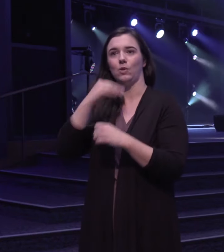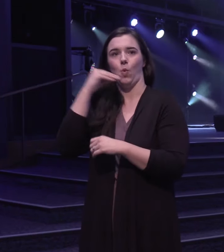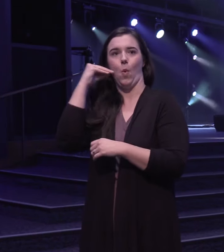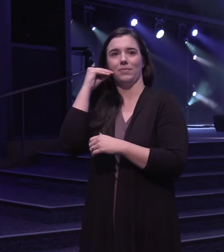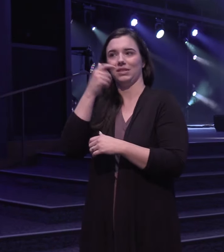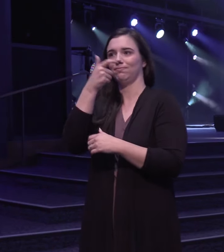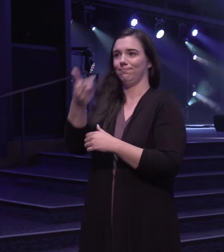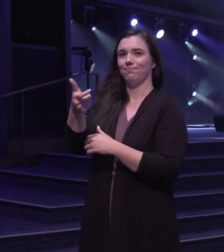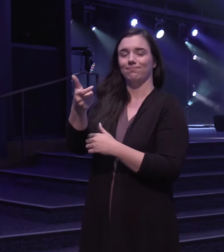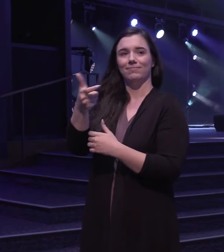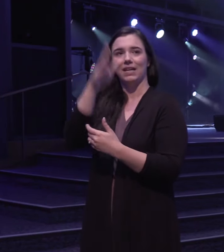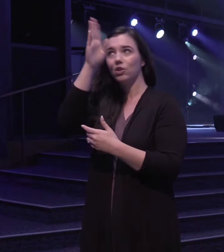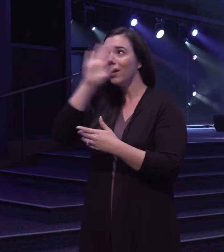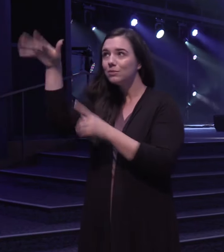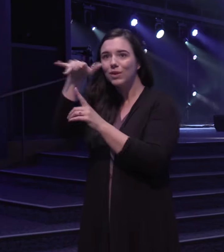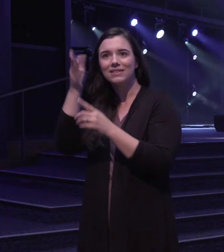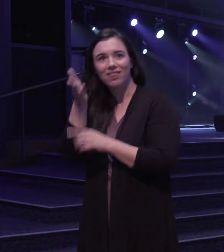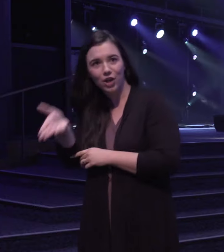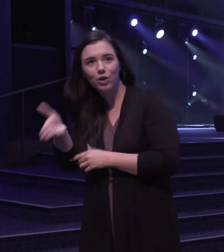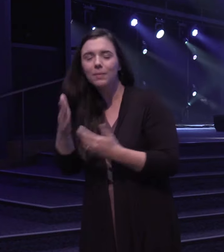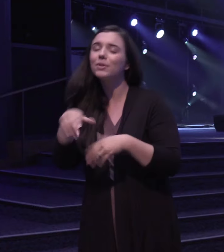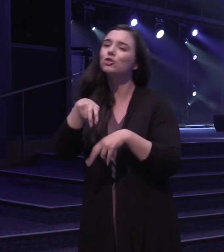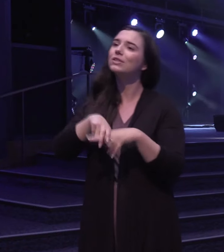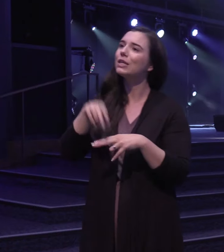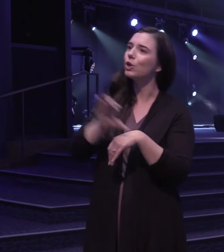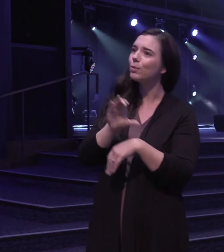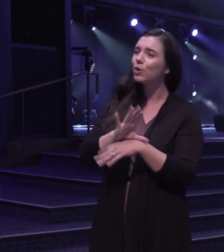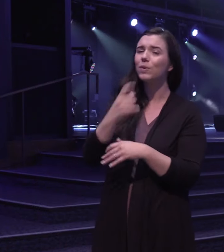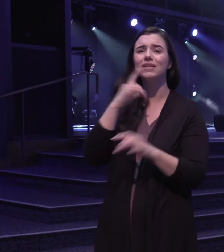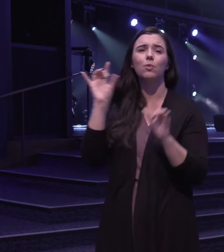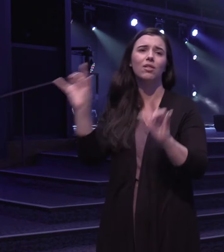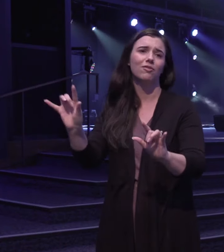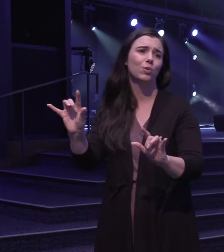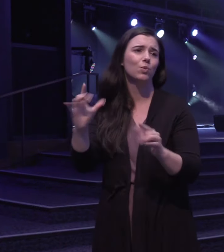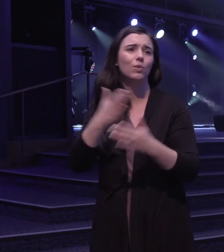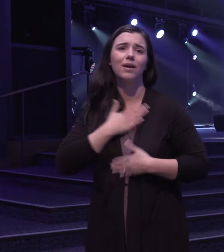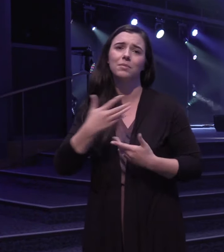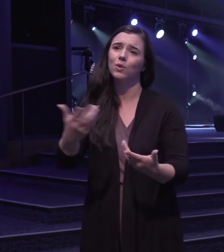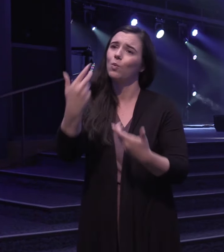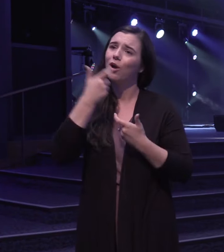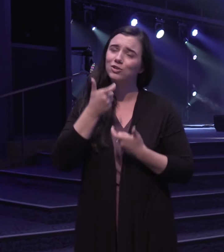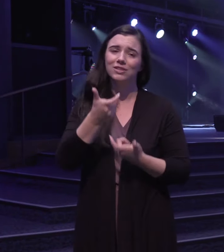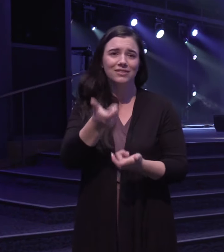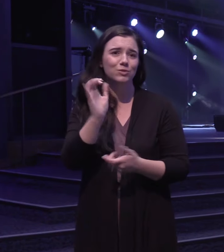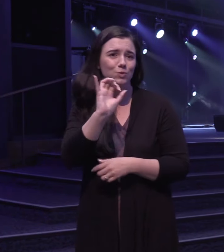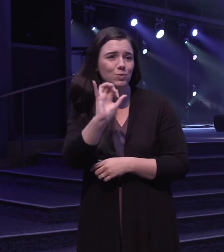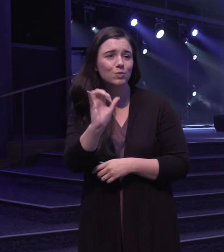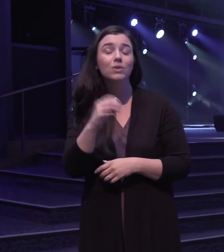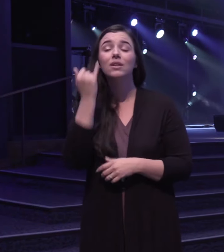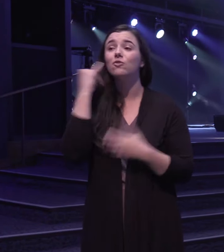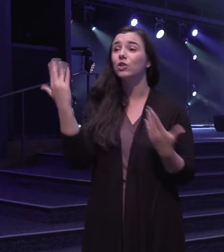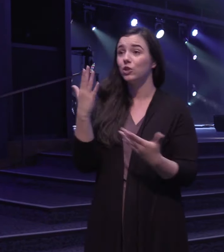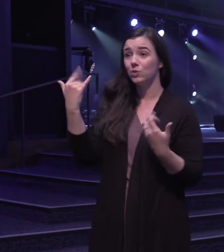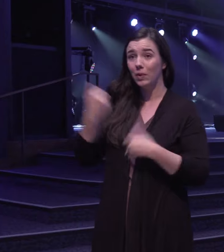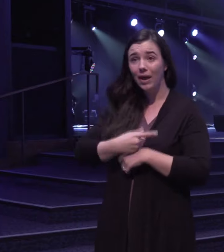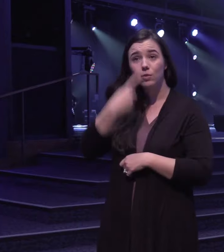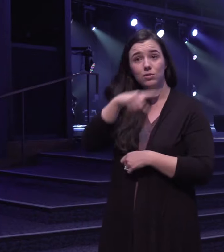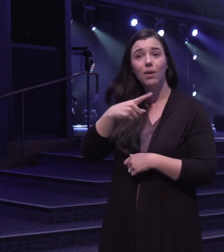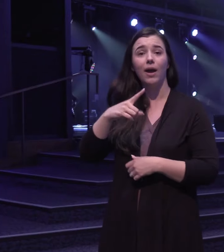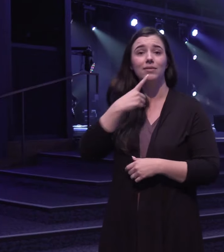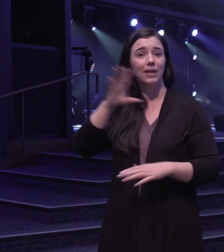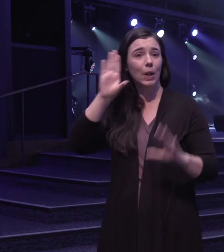of God is in those homes, or maybe you're sitting at your computer and we just want to say we love you and we're so glad you're a part of this body. But if you're here today, would you just turn,